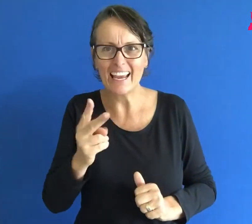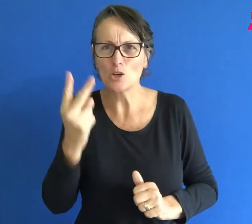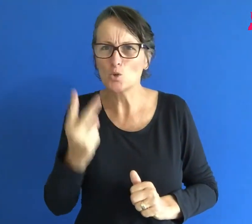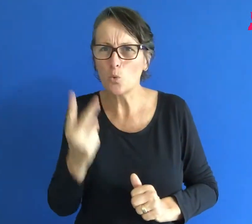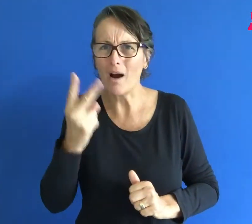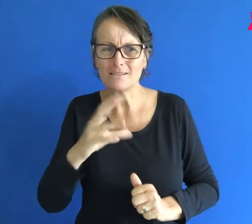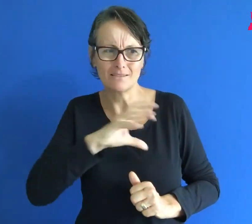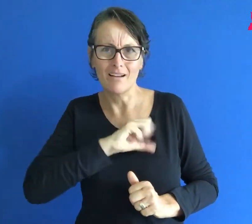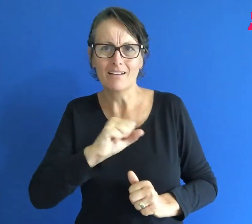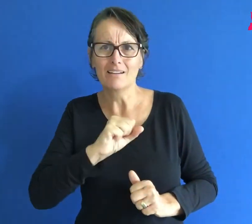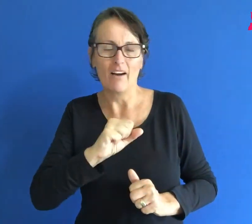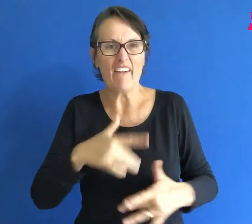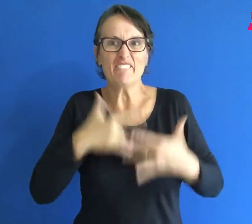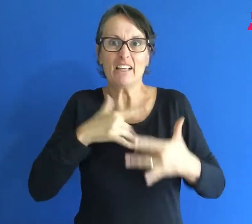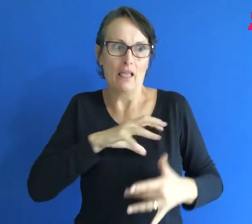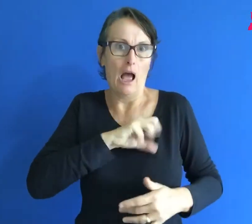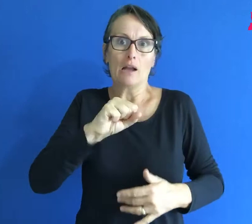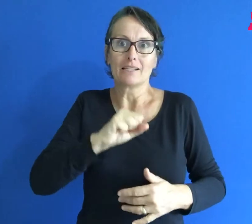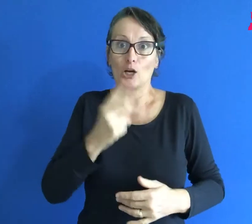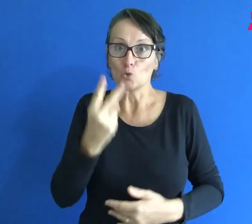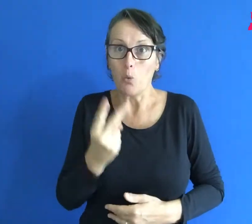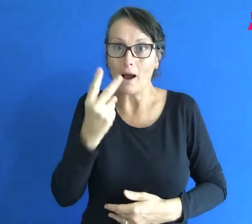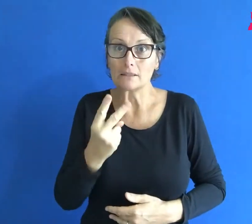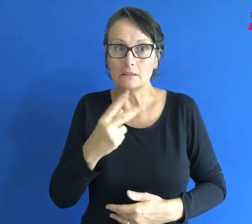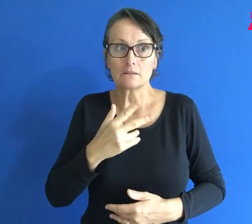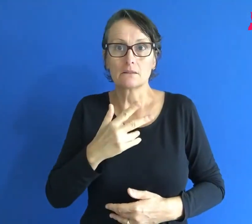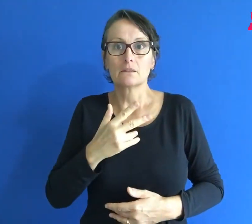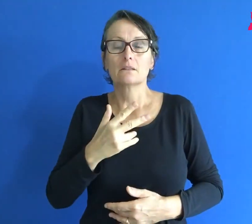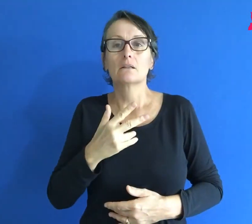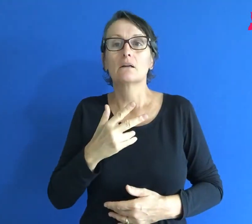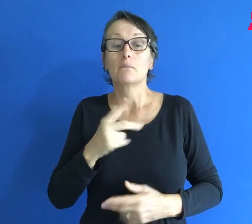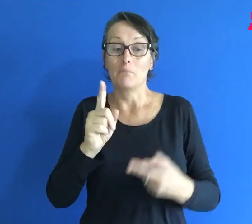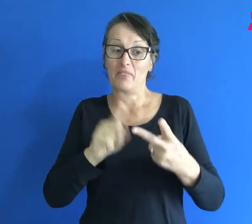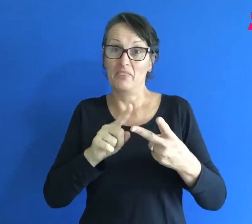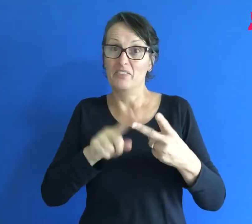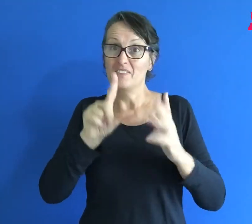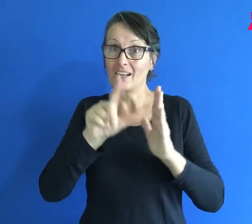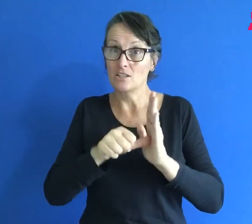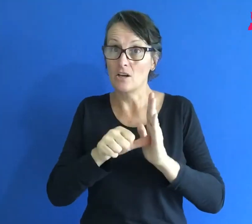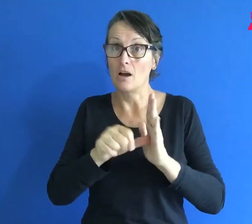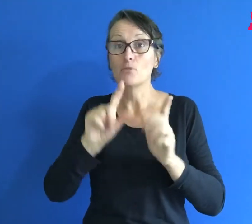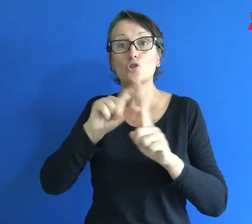I had 2, but I think the clinician on the second one said, this is not physical.